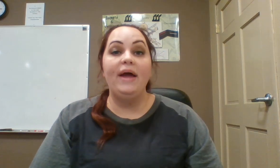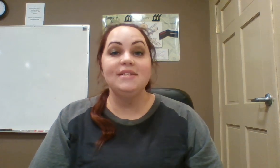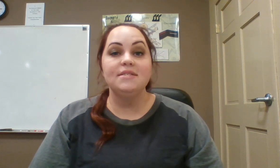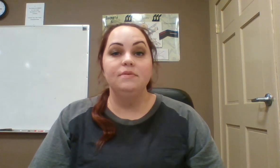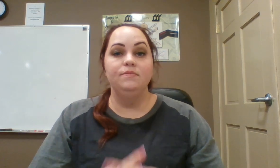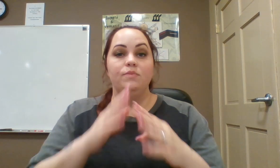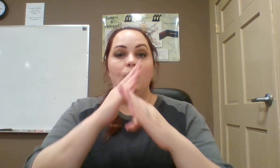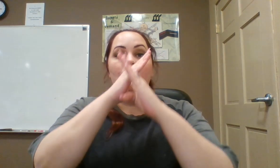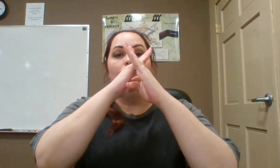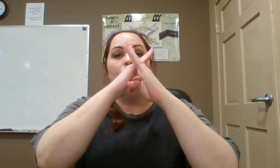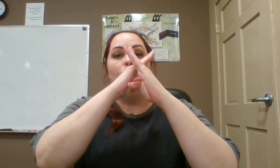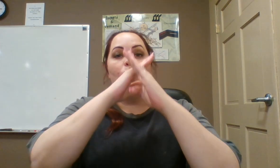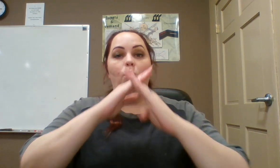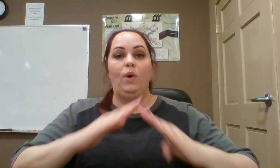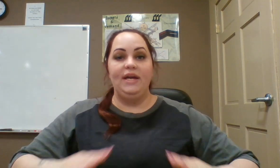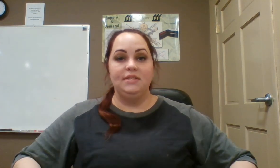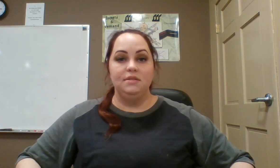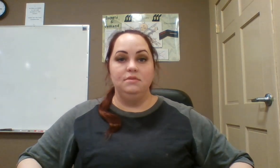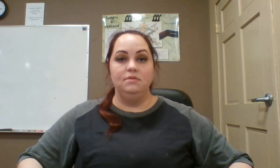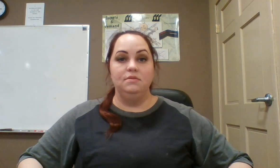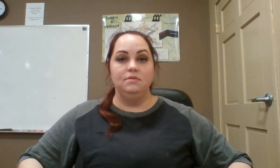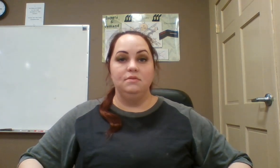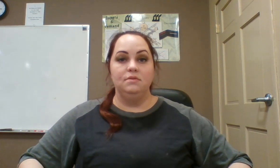Quiet. Quiet.